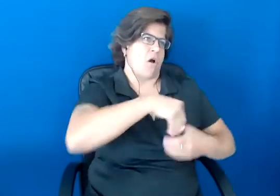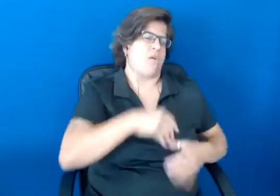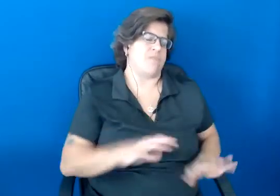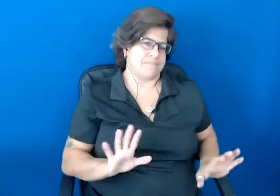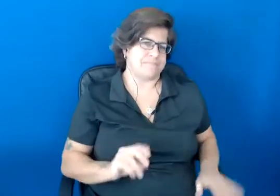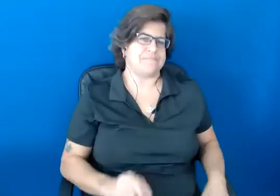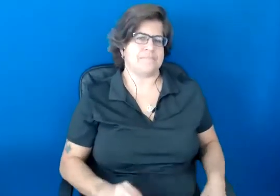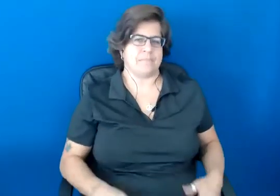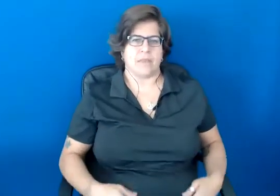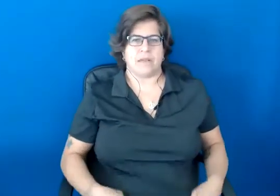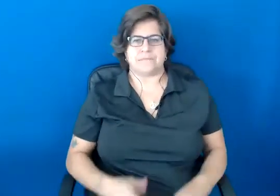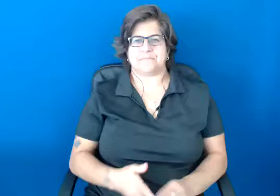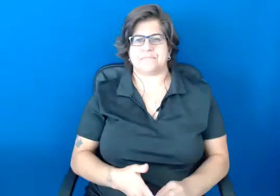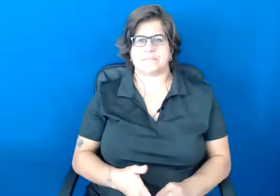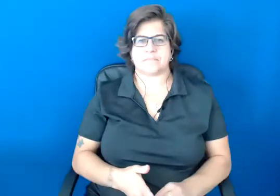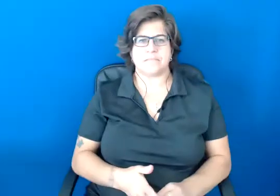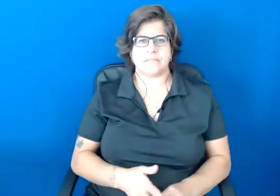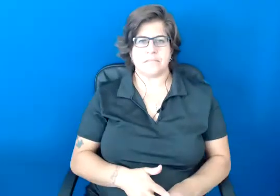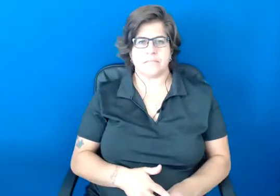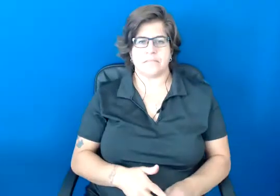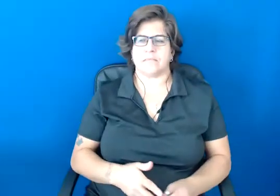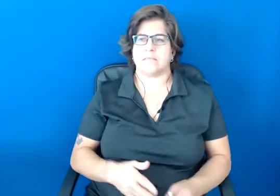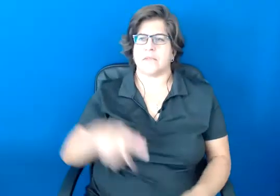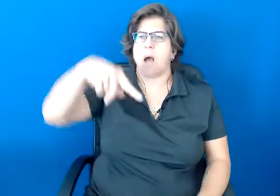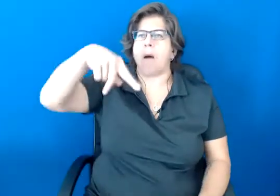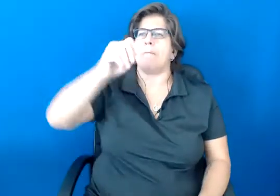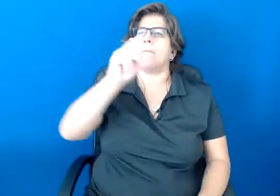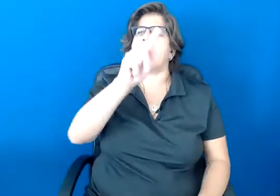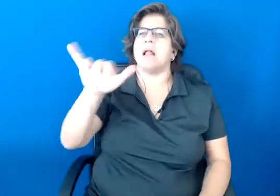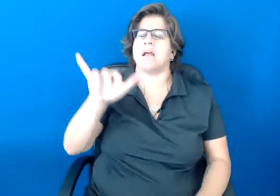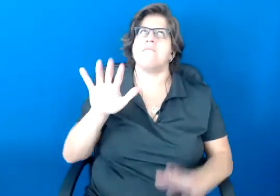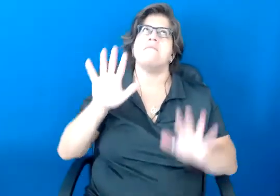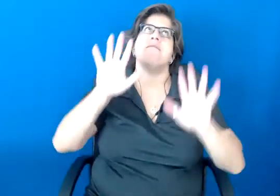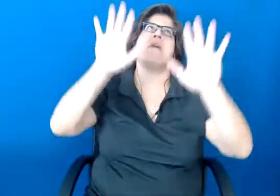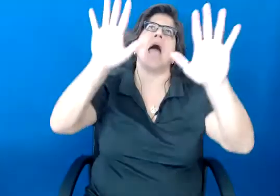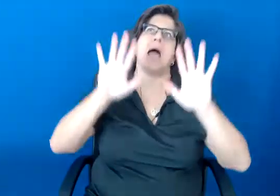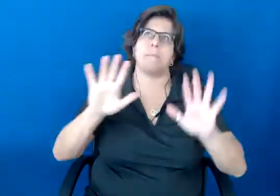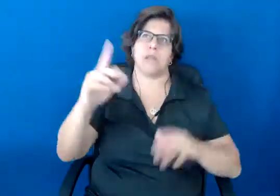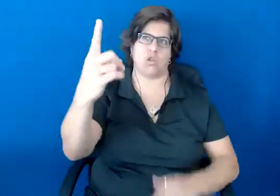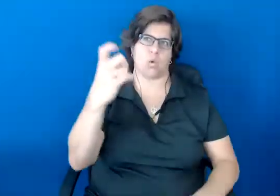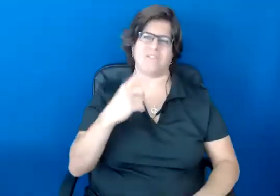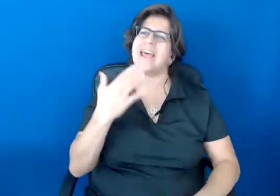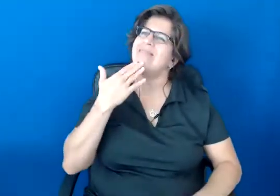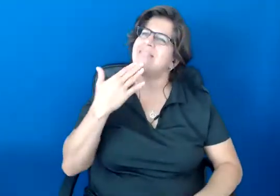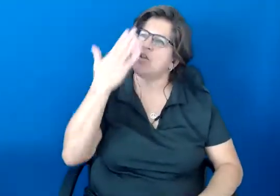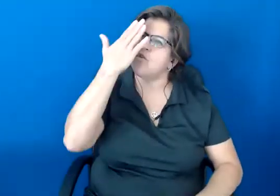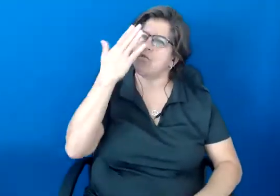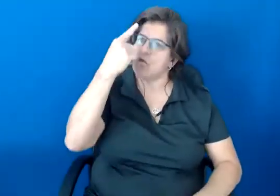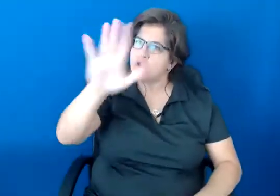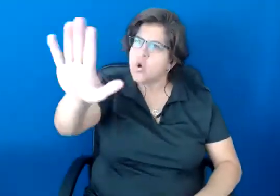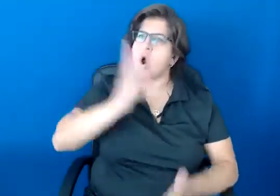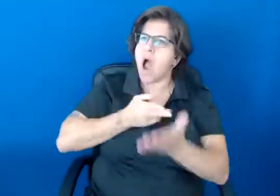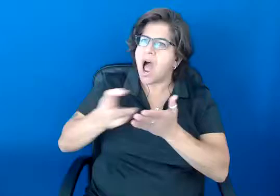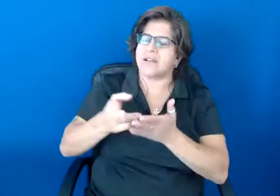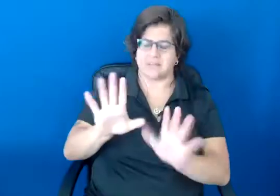this as well. And fabulous question. Fabulous. And thanks for your honesty.